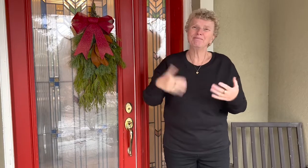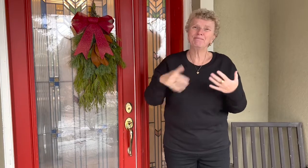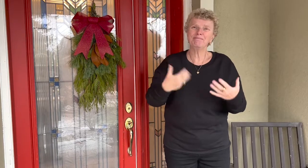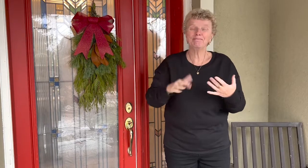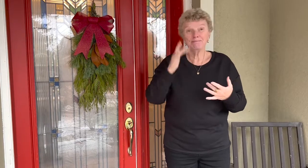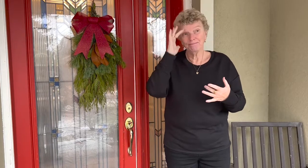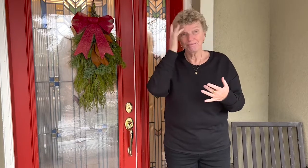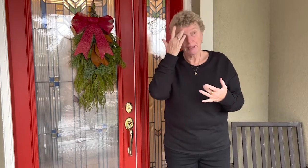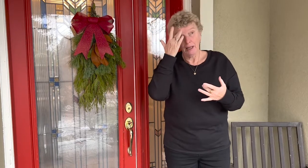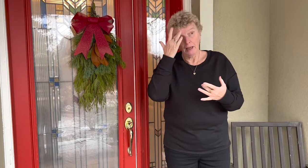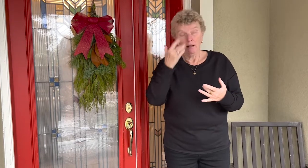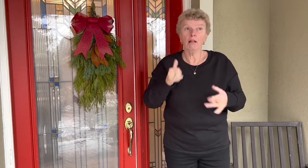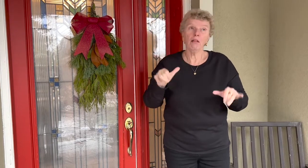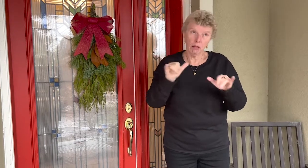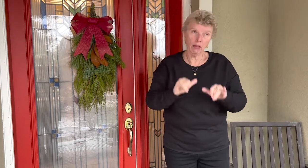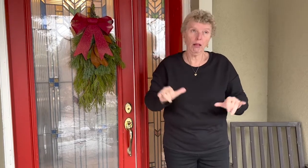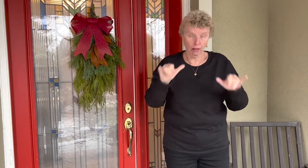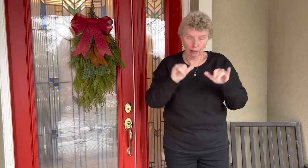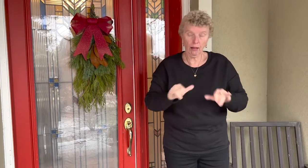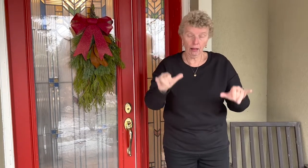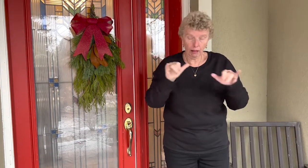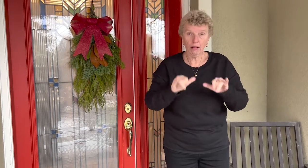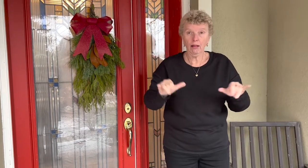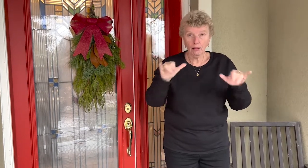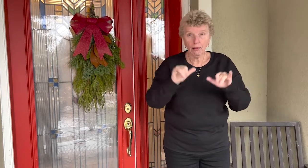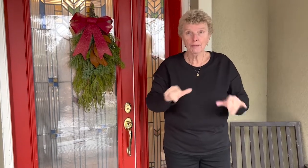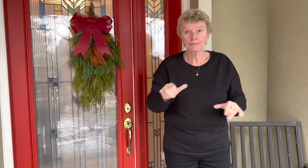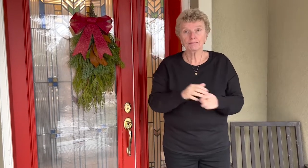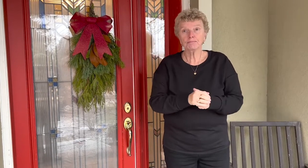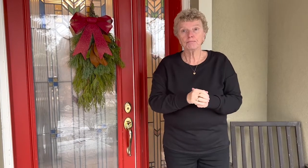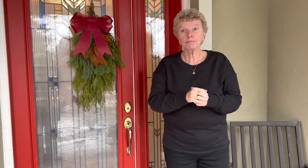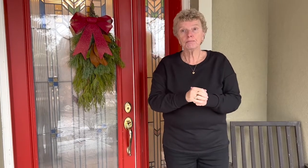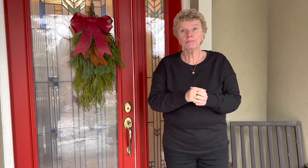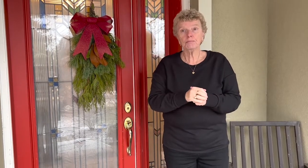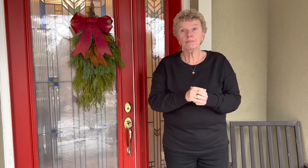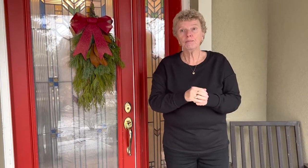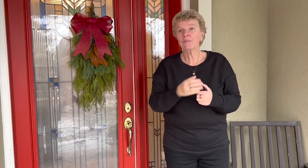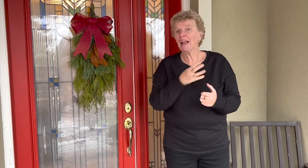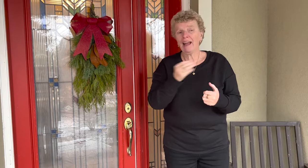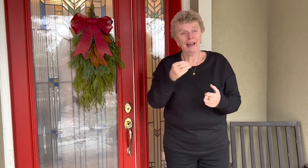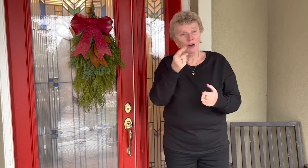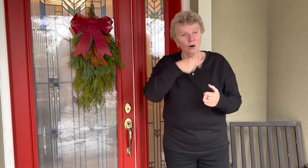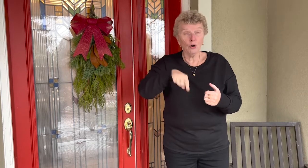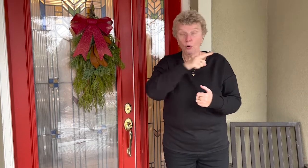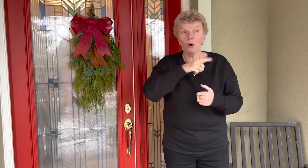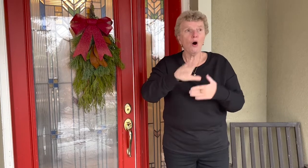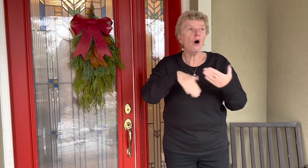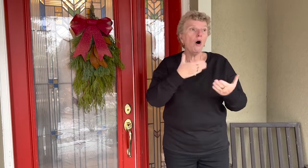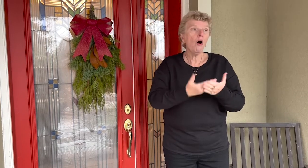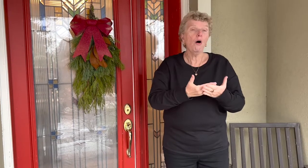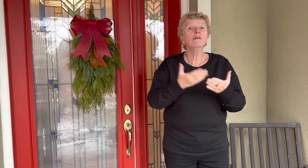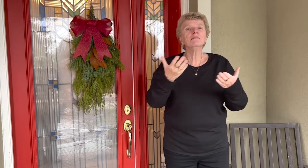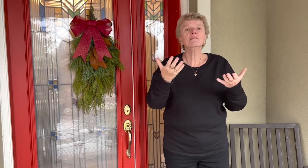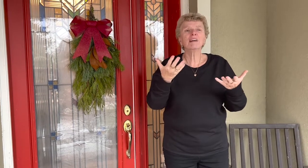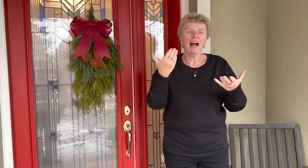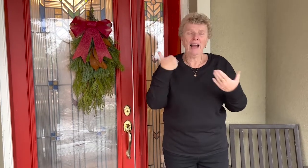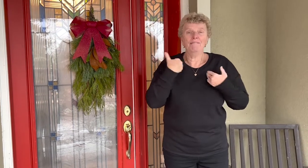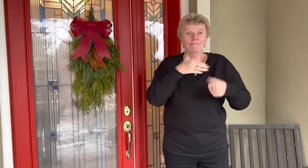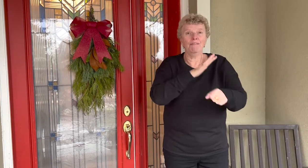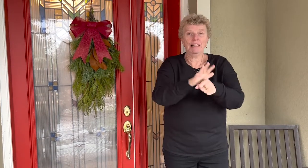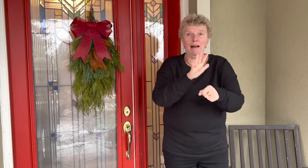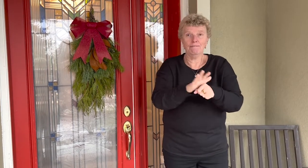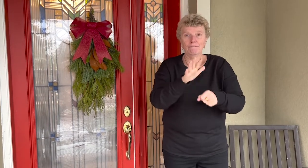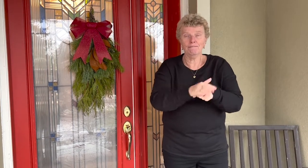COVID has been going on and on and on, and we've